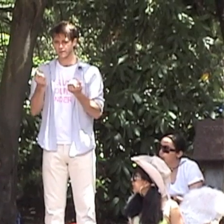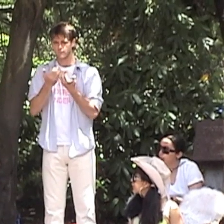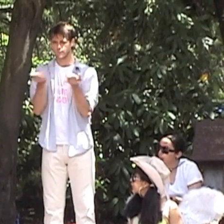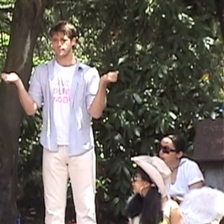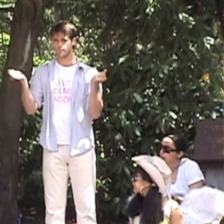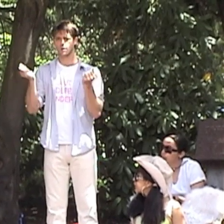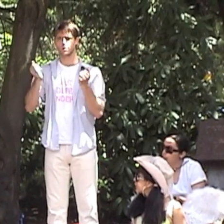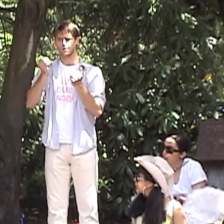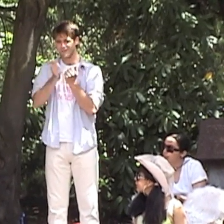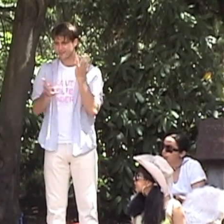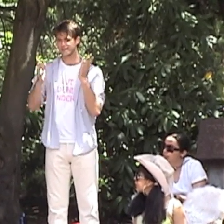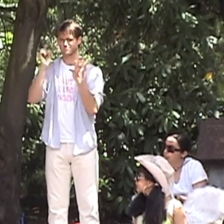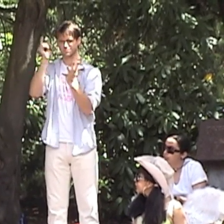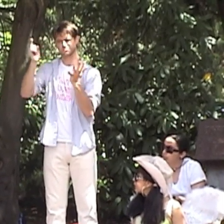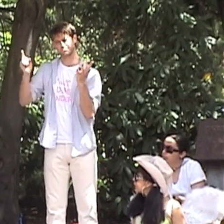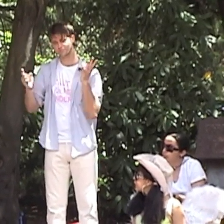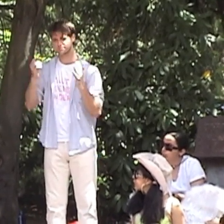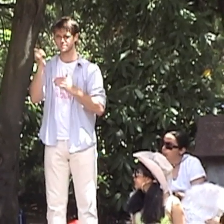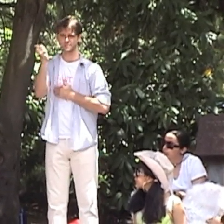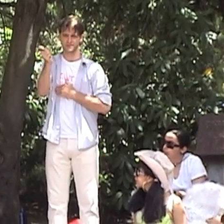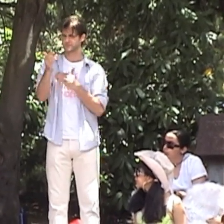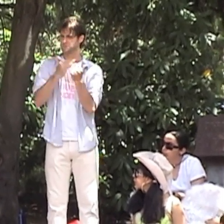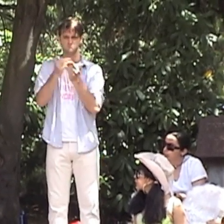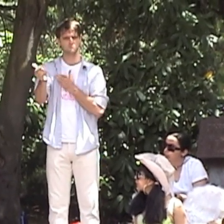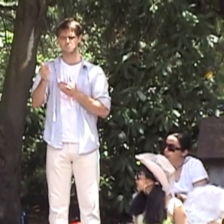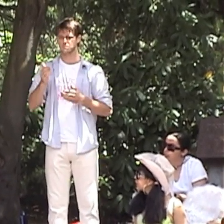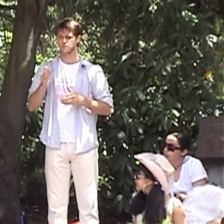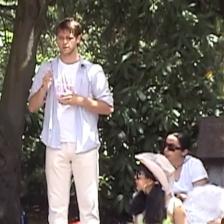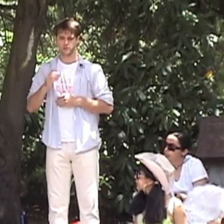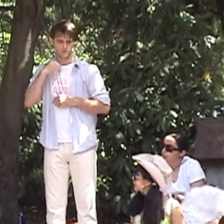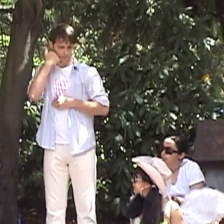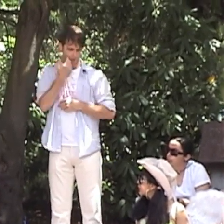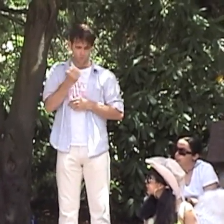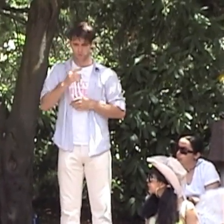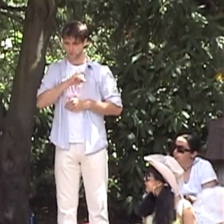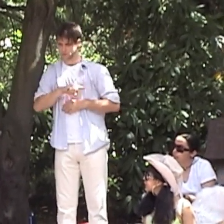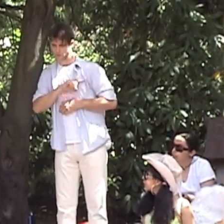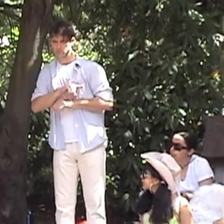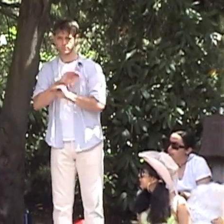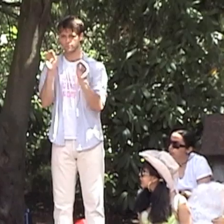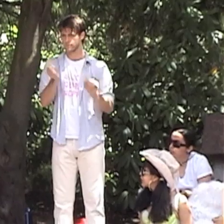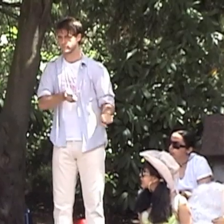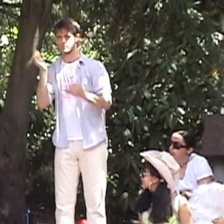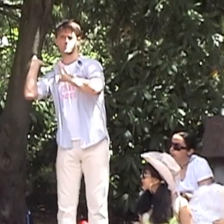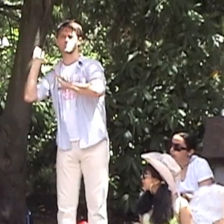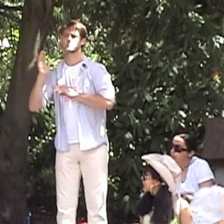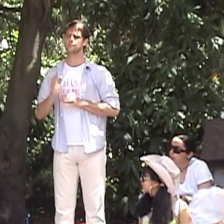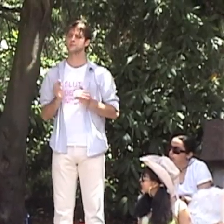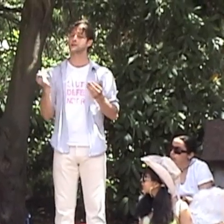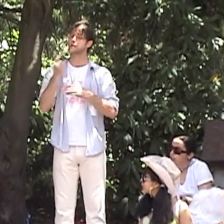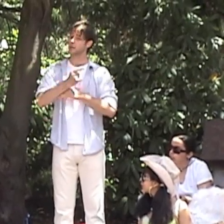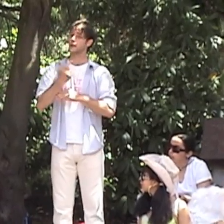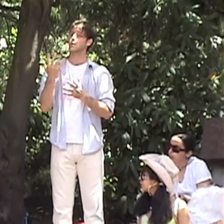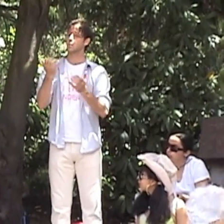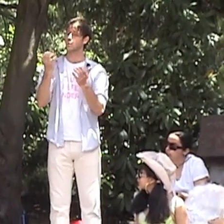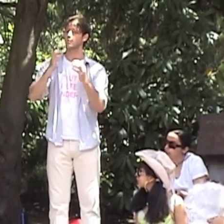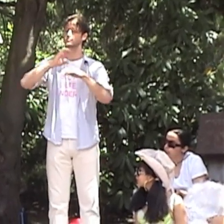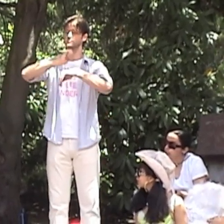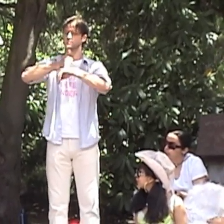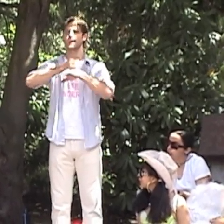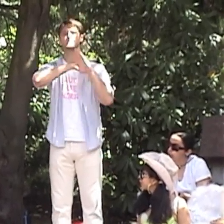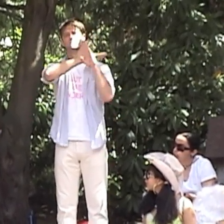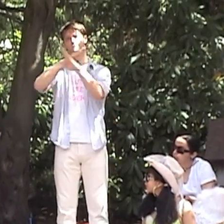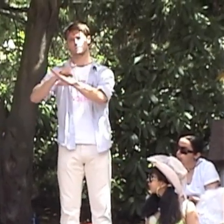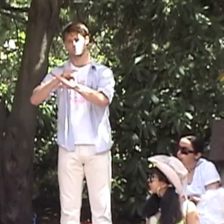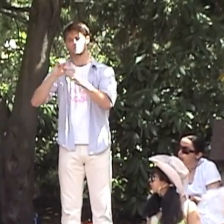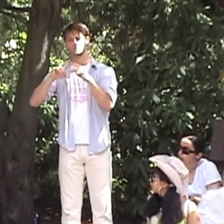of themselves, free of shame, free of guilt. What I really hope we can accomplish here today is prevention,